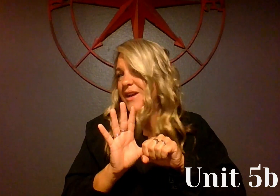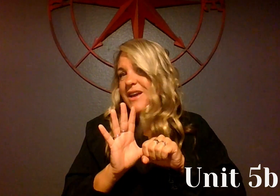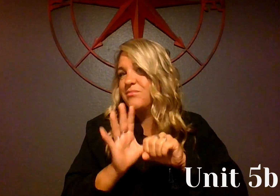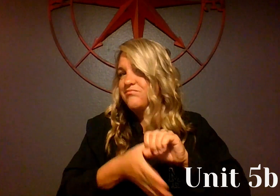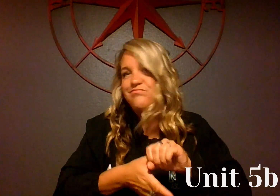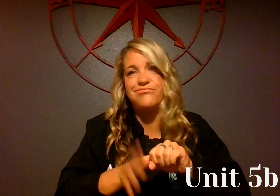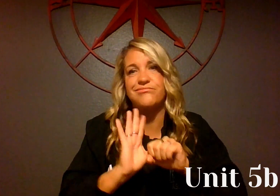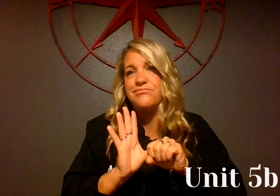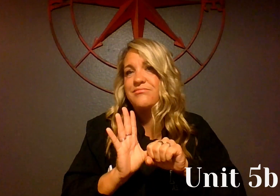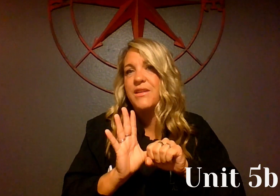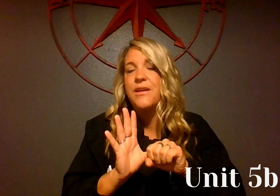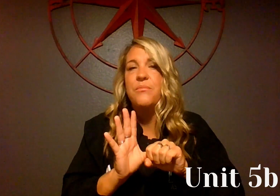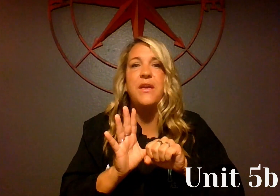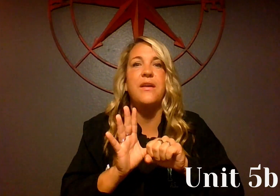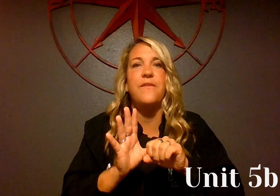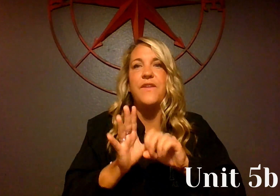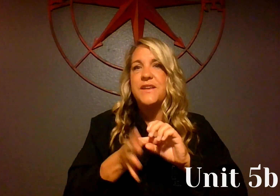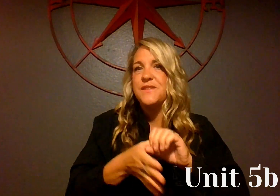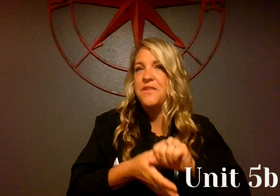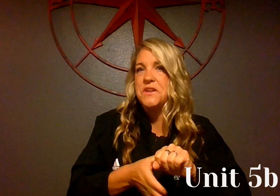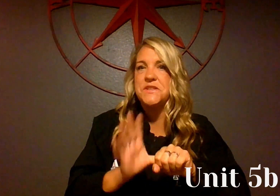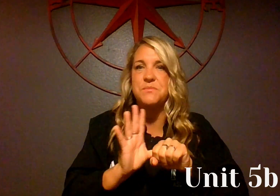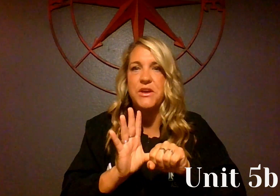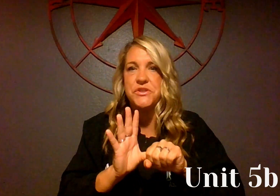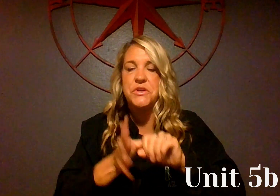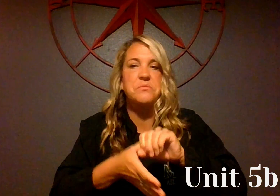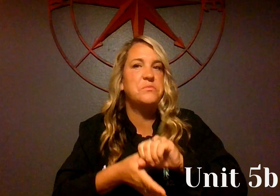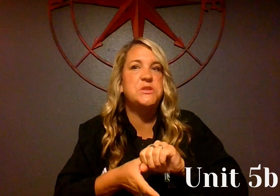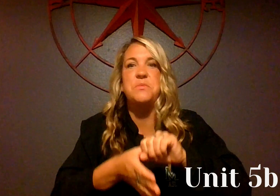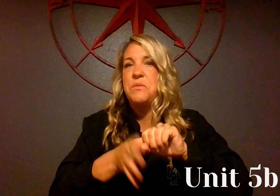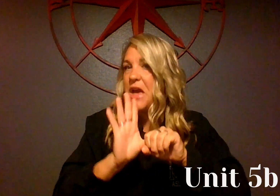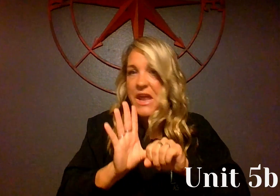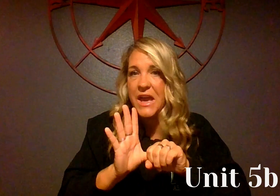head, making a face of like displeasure, to be bad at.